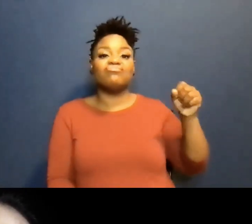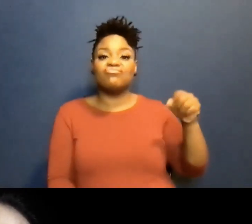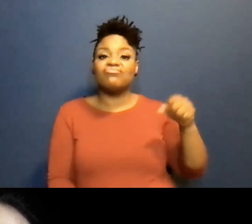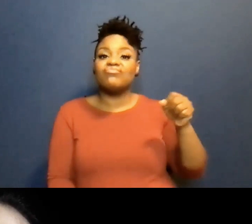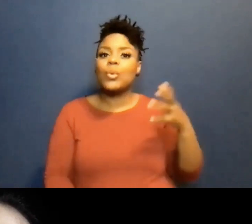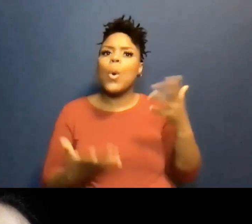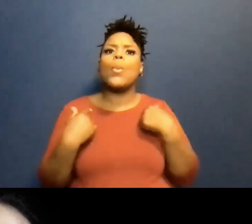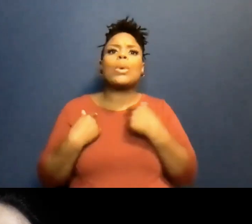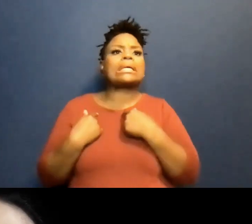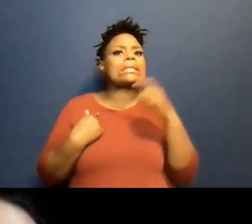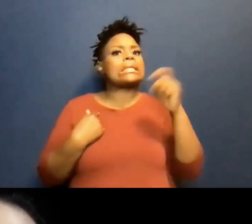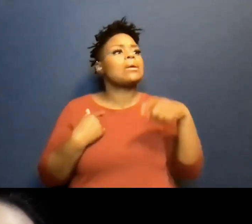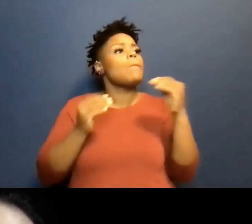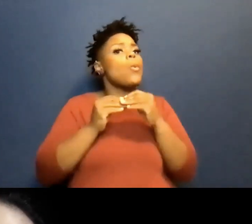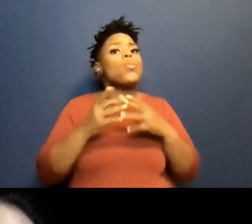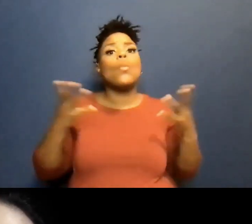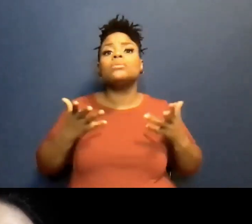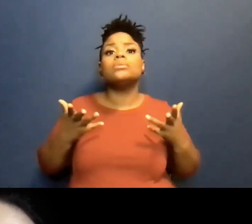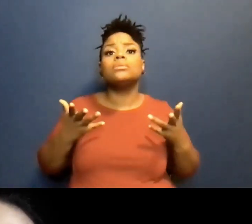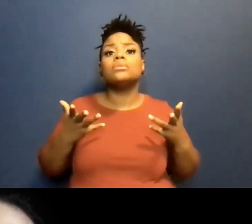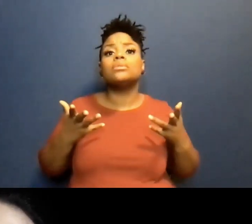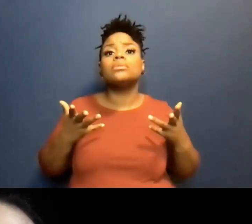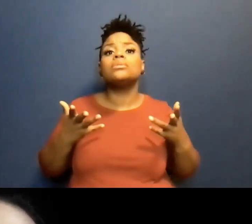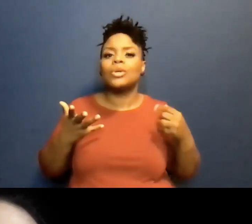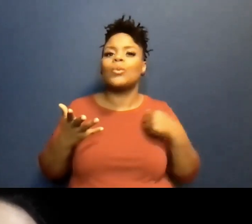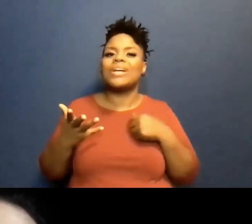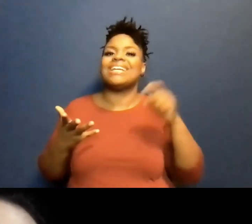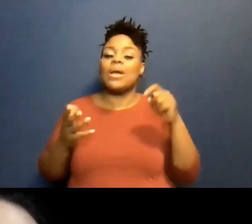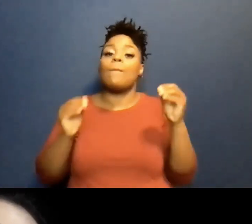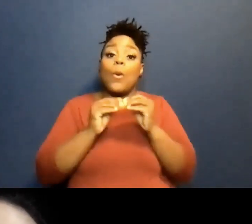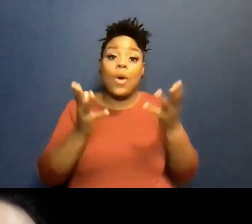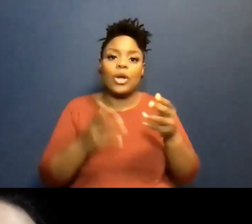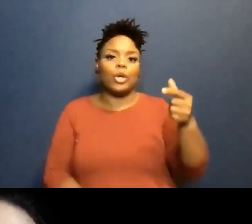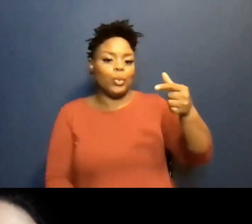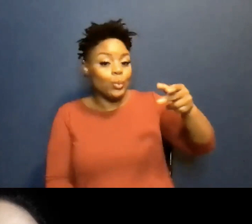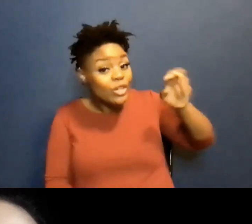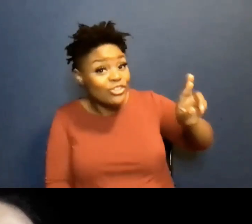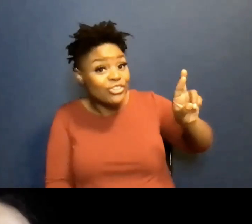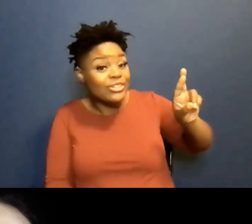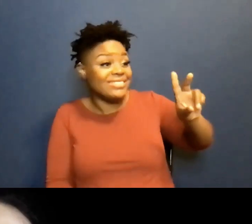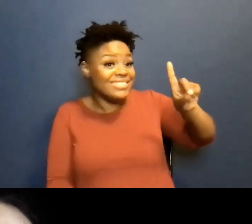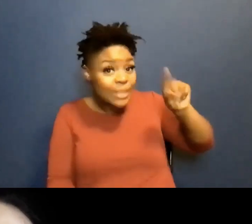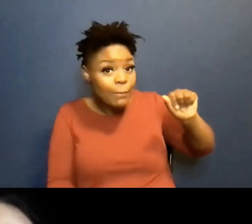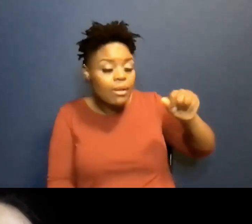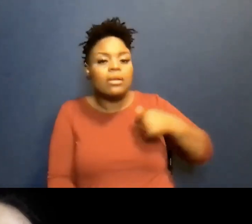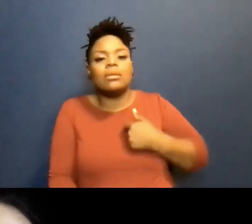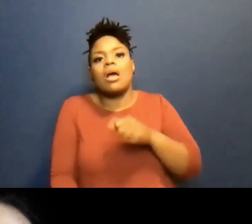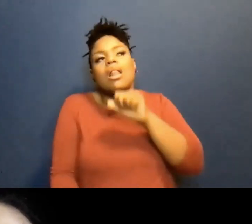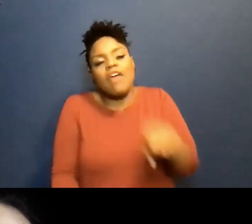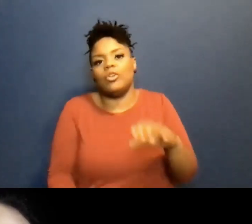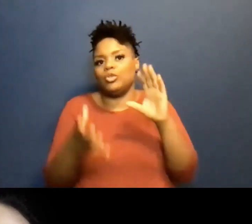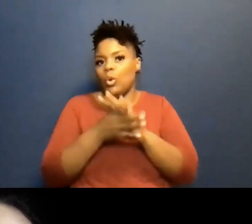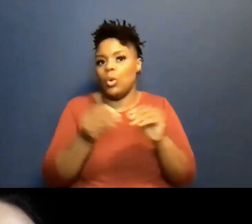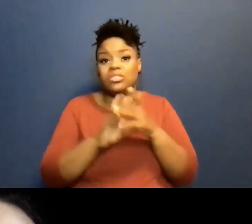frankly more queer disabled love stories. Yes. Or just queer disabled rom-coms. I mean, I really did